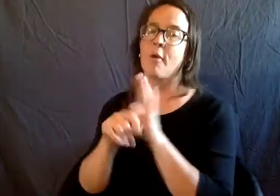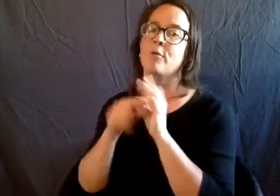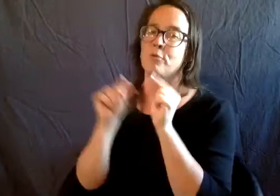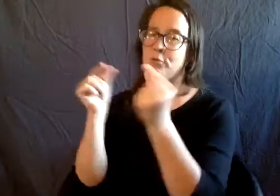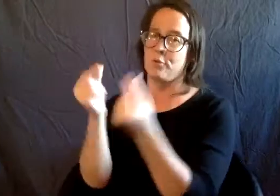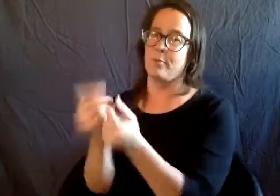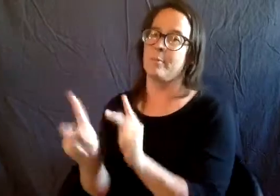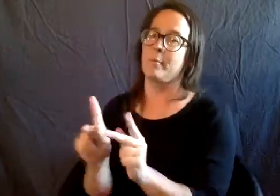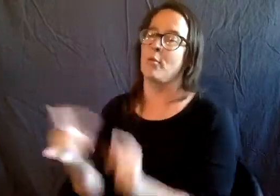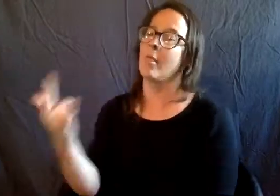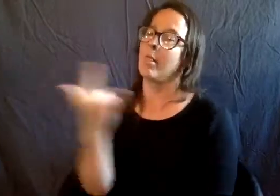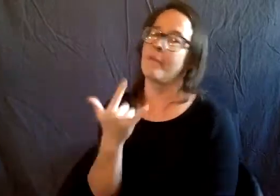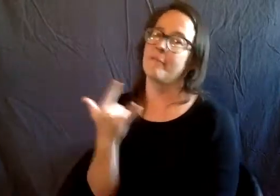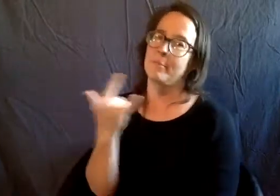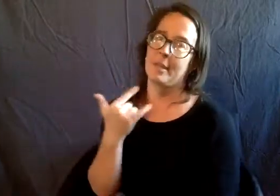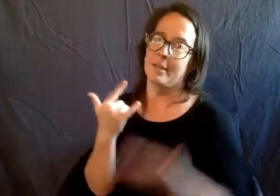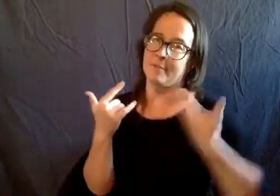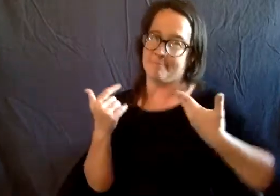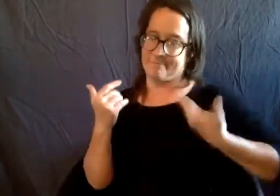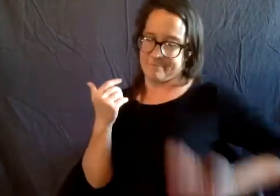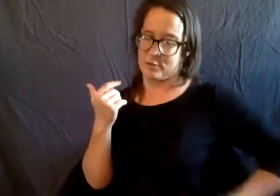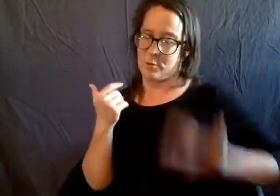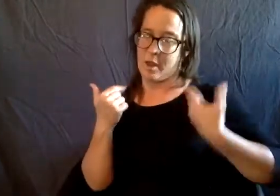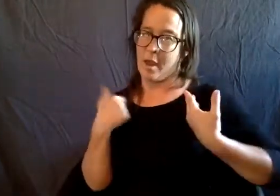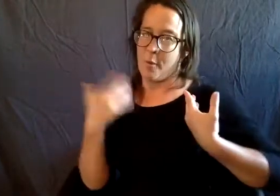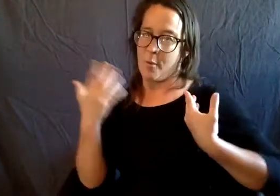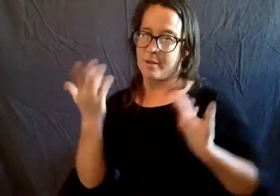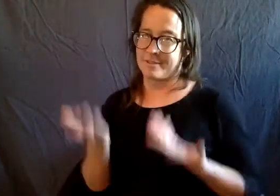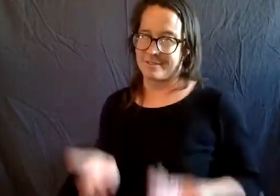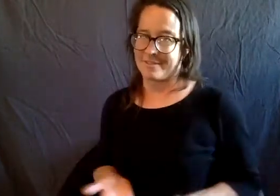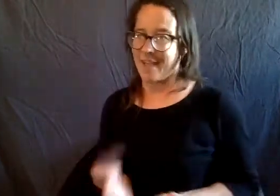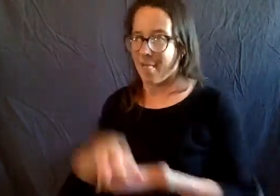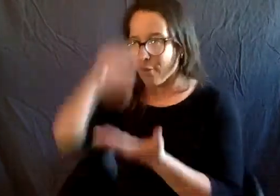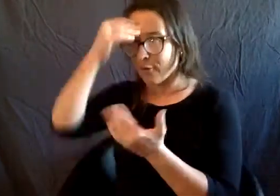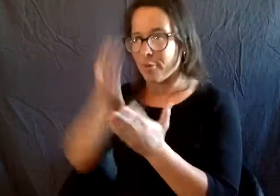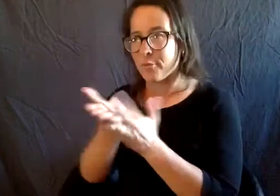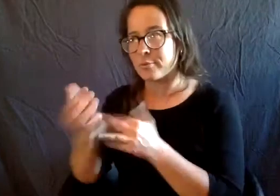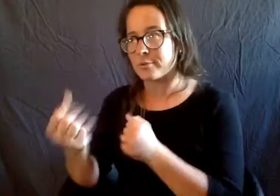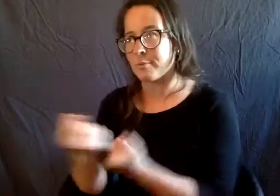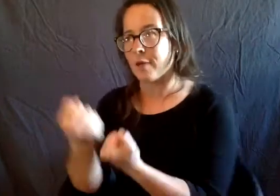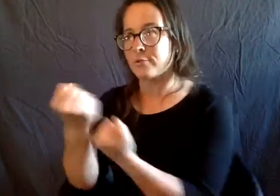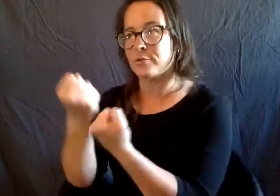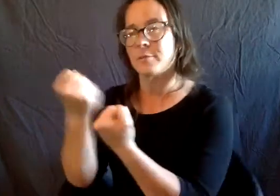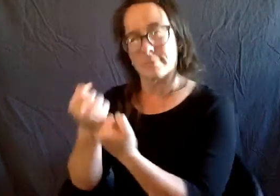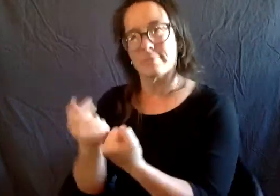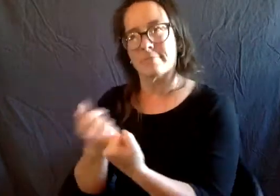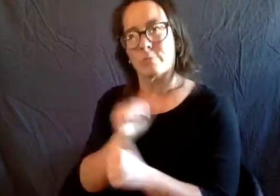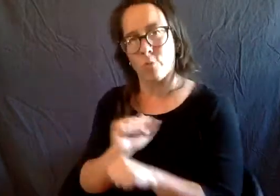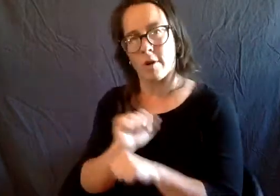found. I found a group of people who loved me just for the way that I was, and I kind of learned through sponsorship and working the steps that I